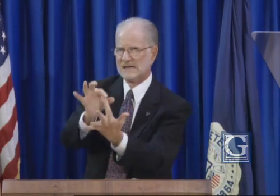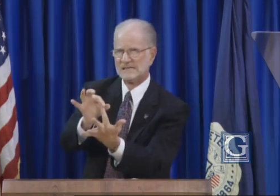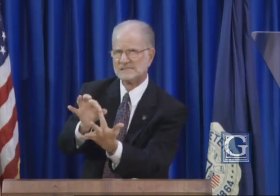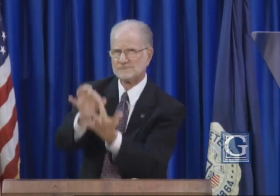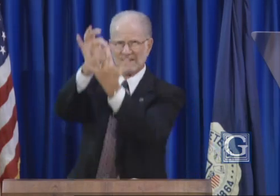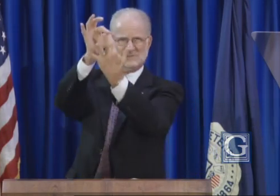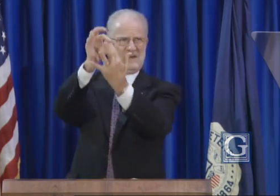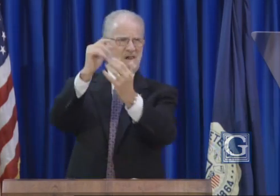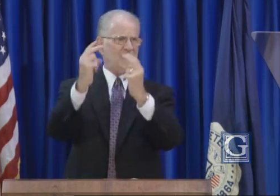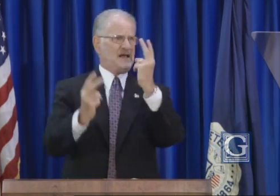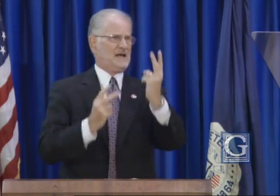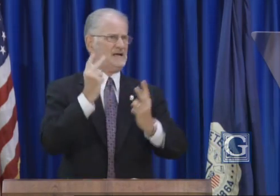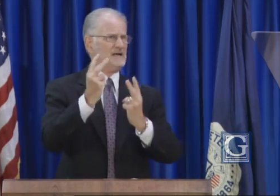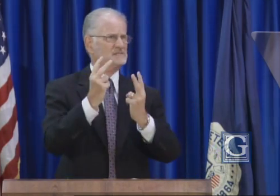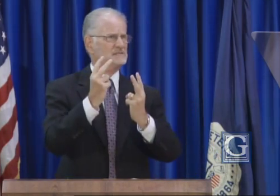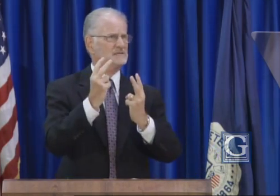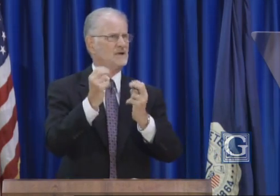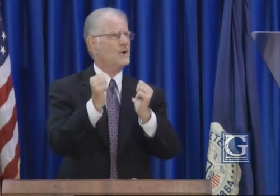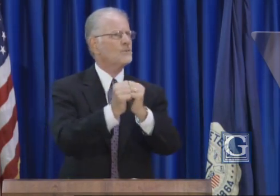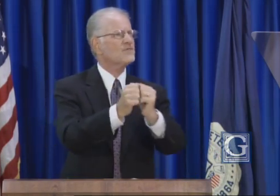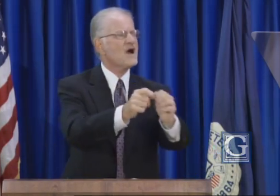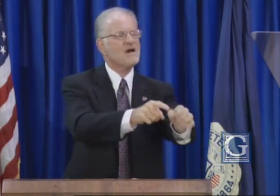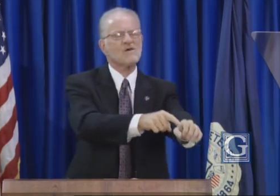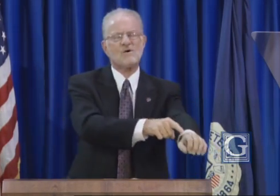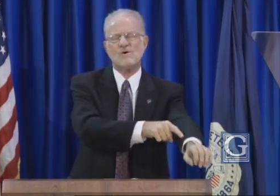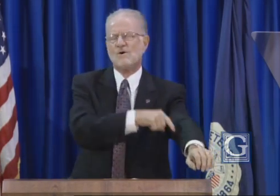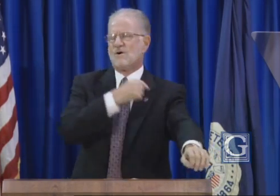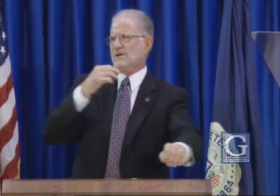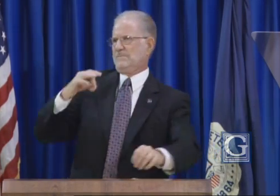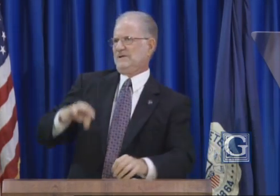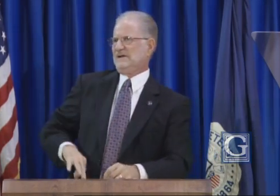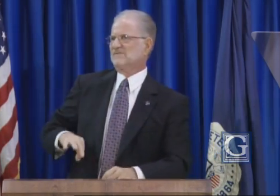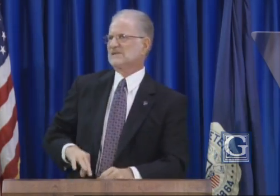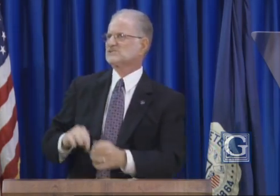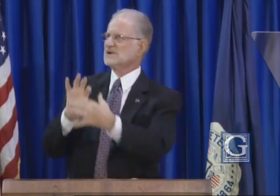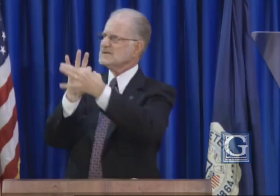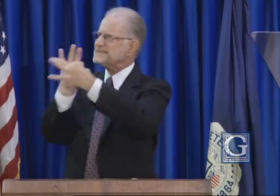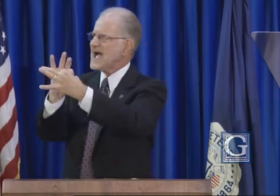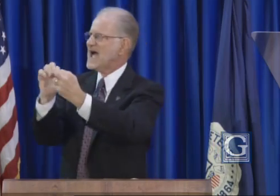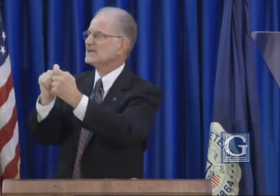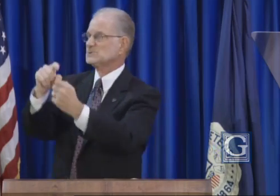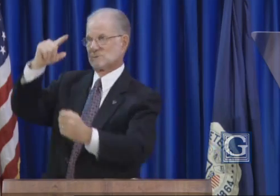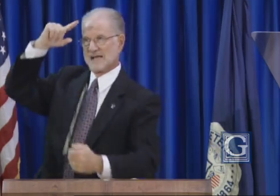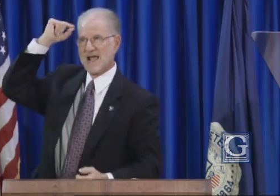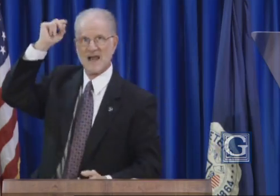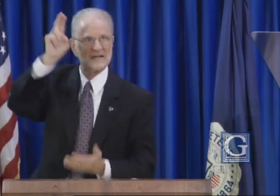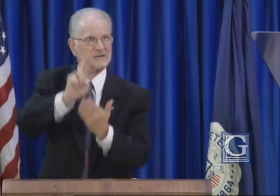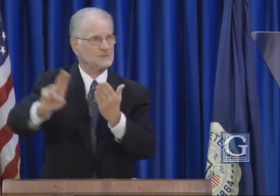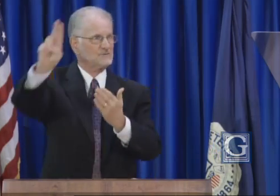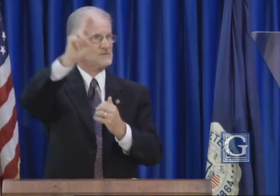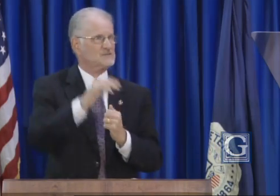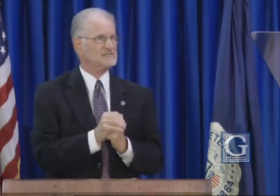I begin by welcoming a very special guest with very long beneficial ties to Gallaudet